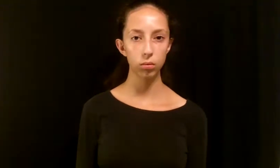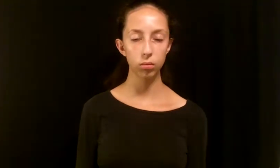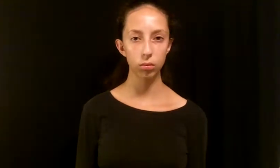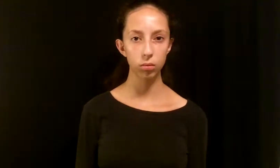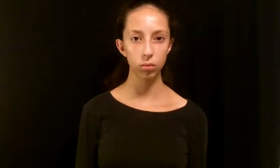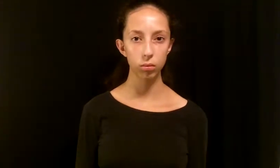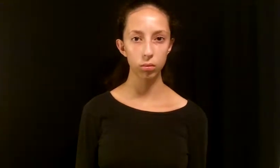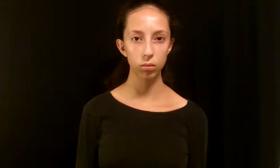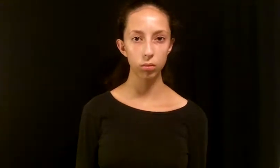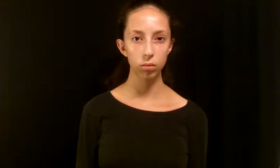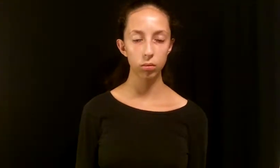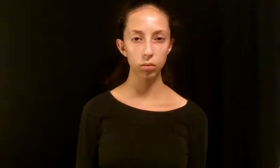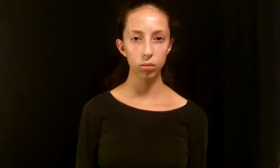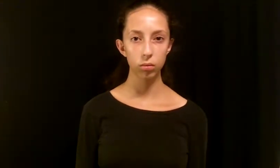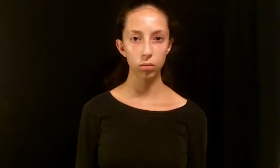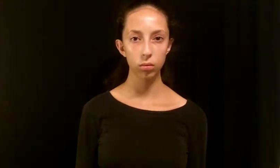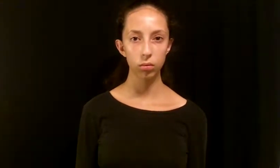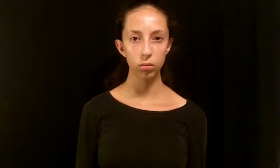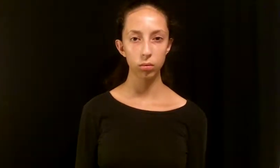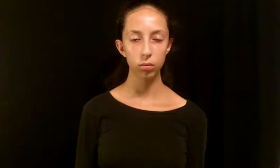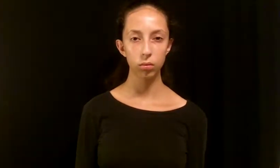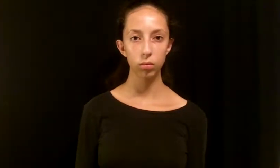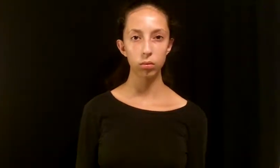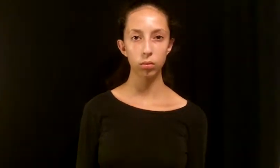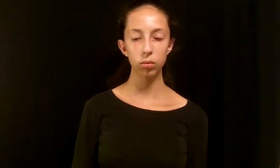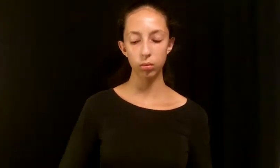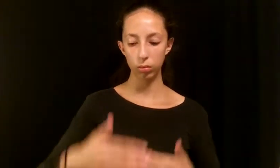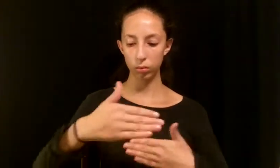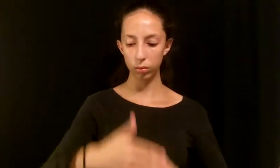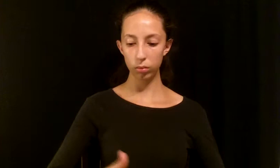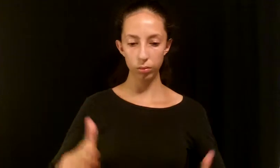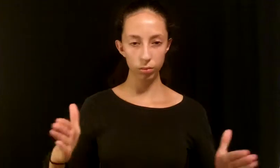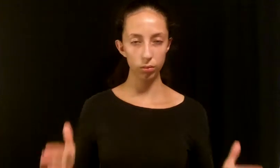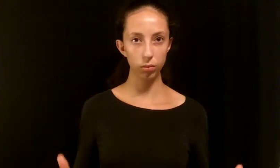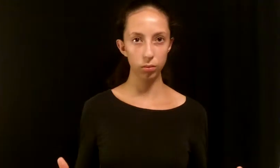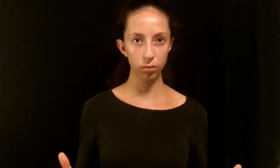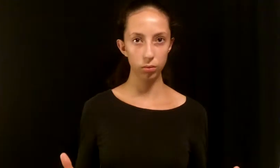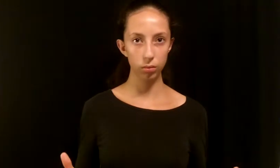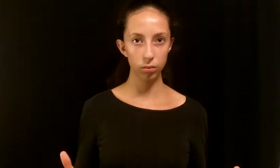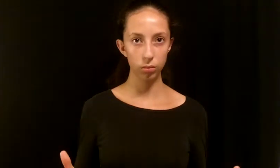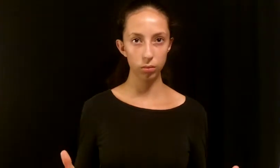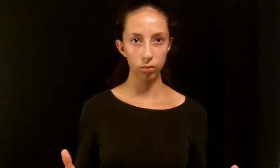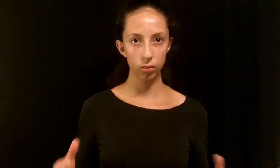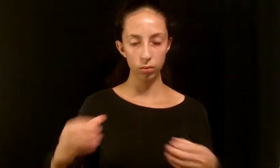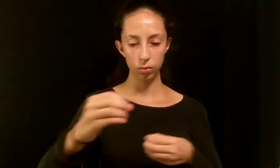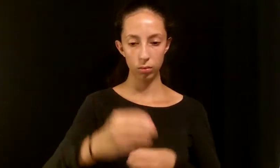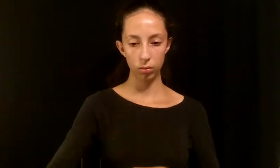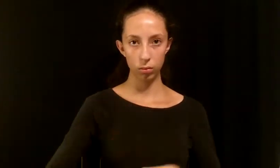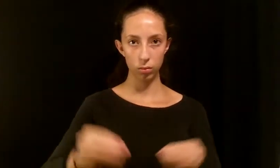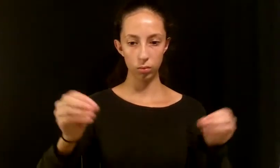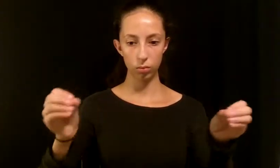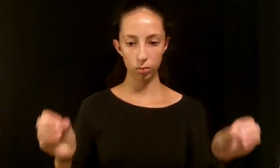Office is basically the same sign as room, which is just room with O's. Office.